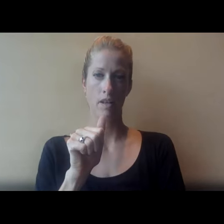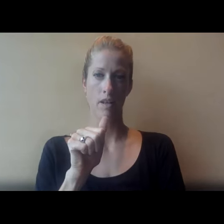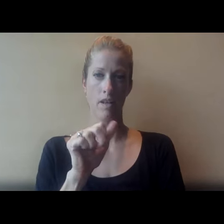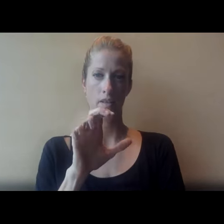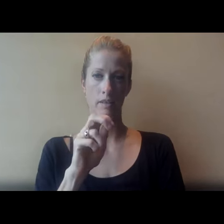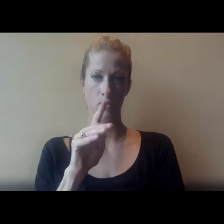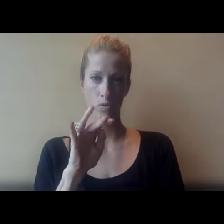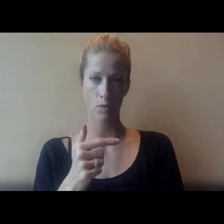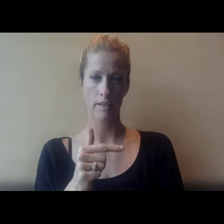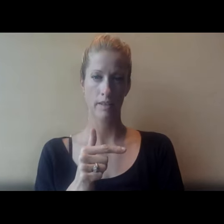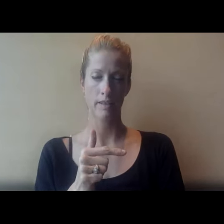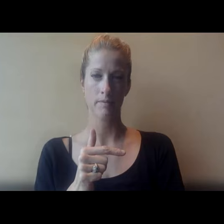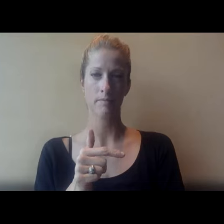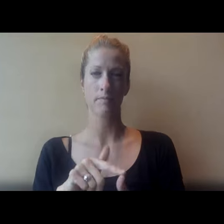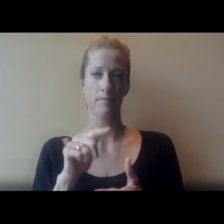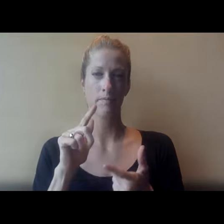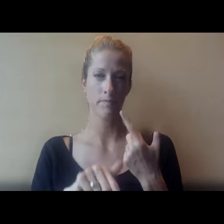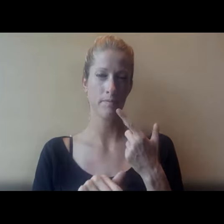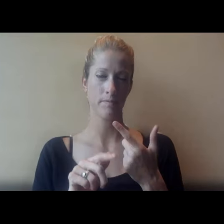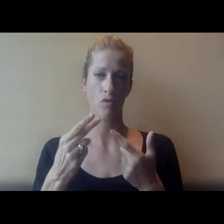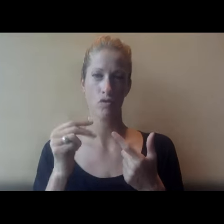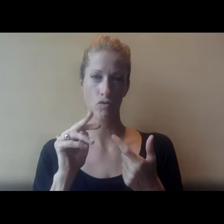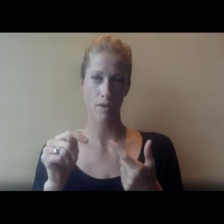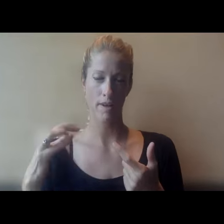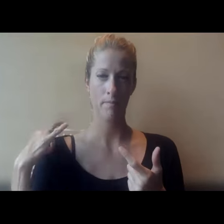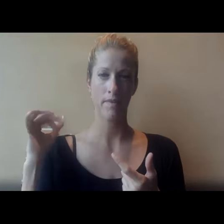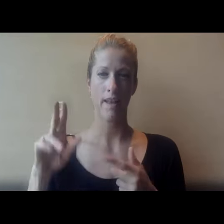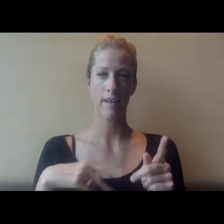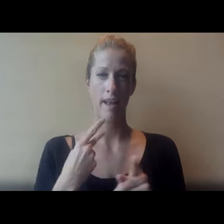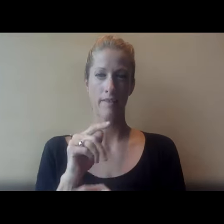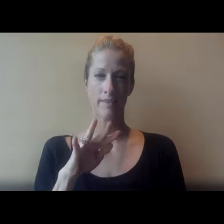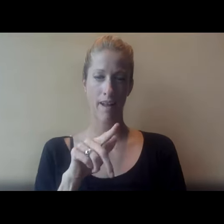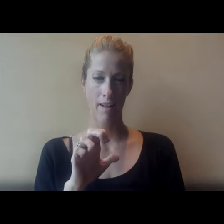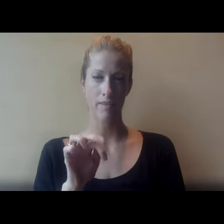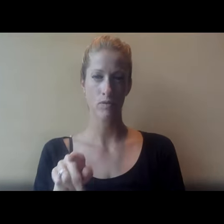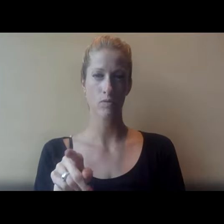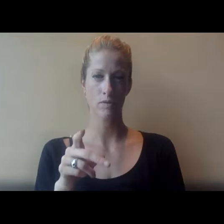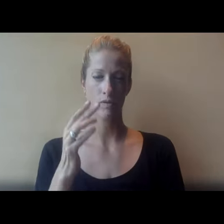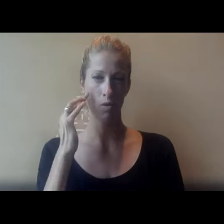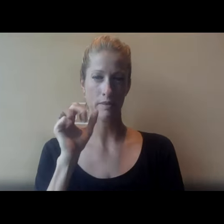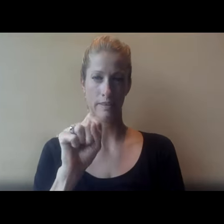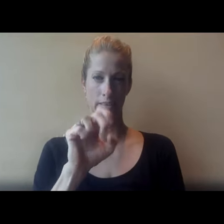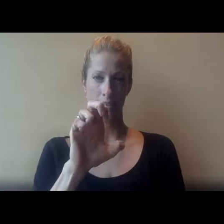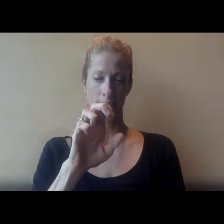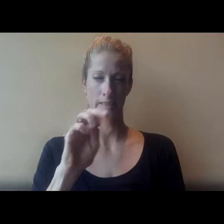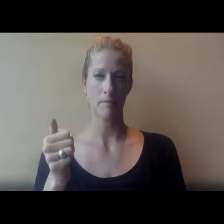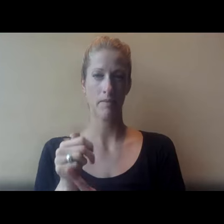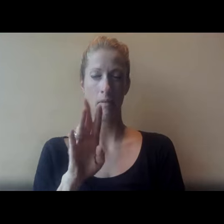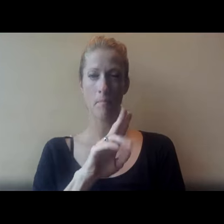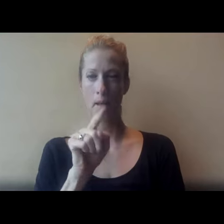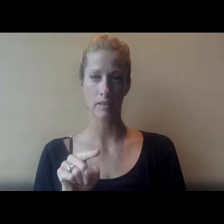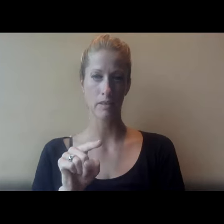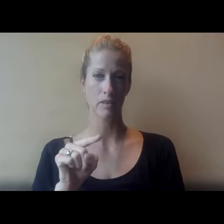in STEAM. I've written 2 grant applications with those titles. As you know, STEM is the big buzzword in